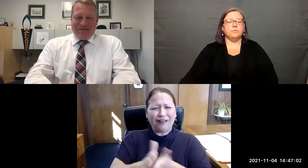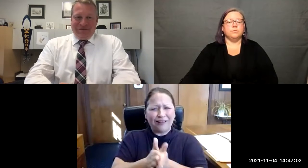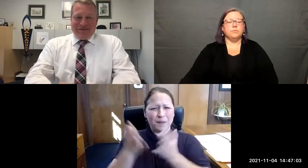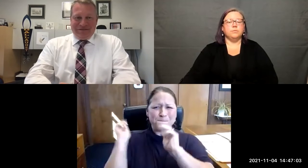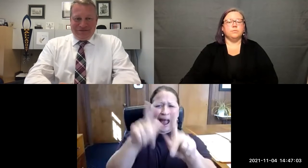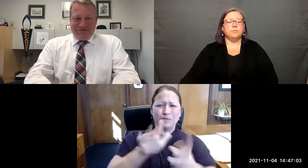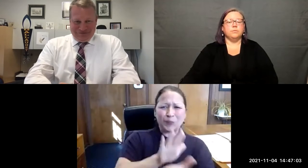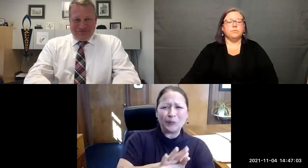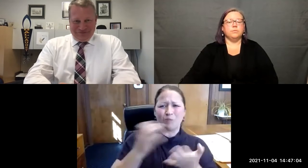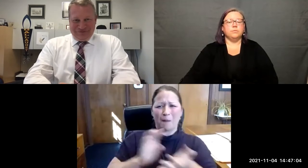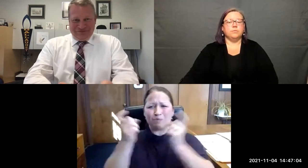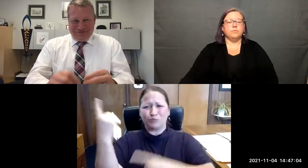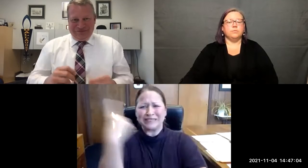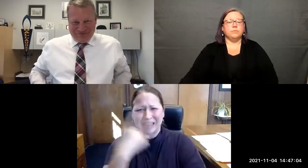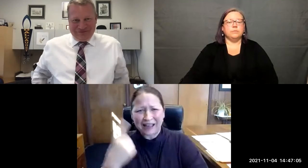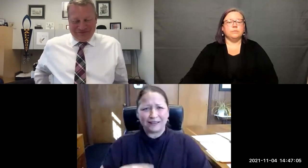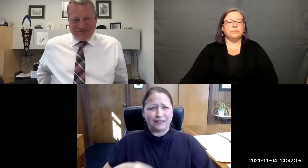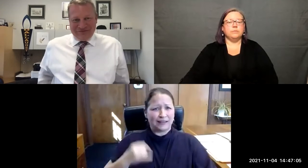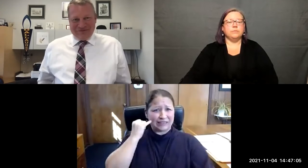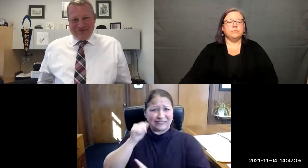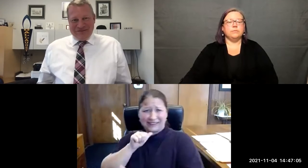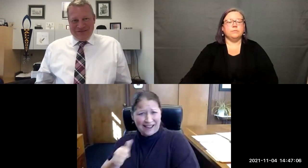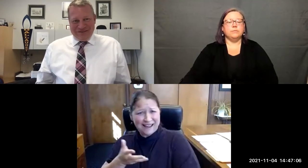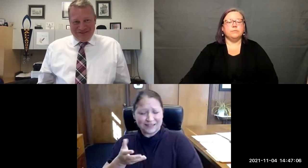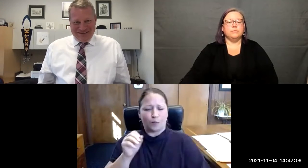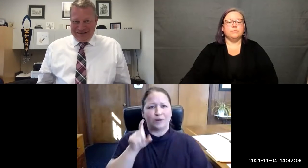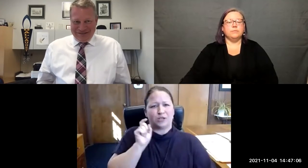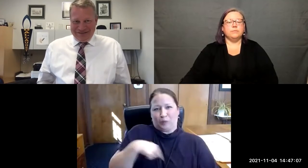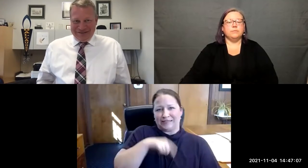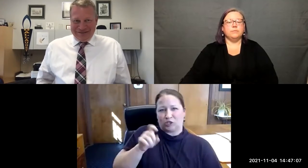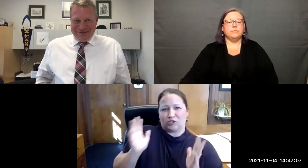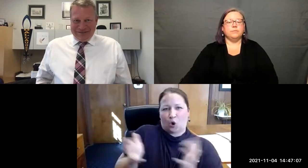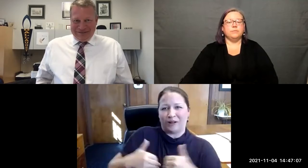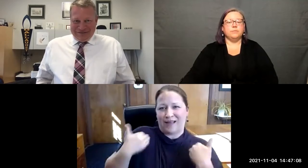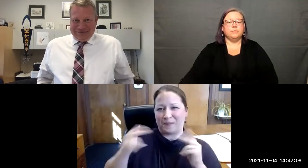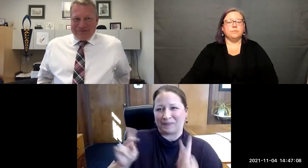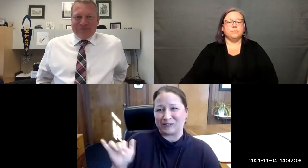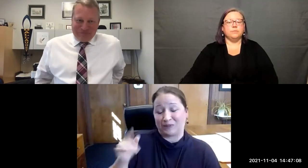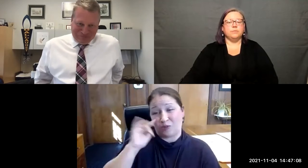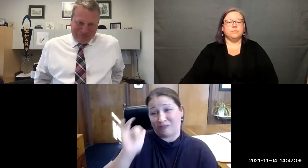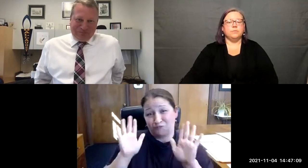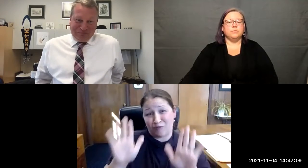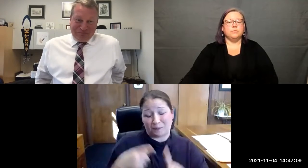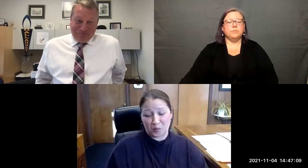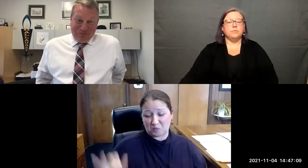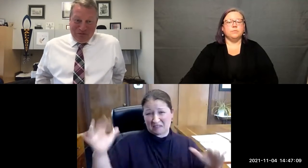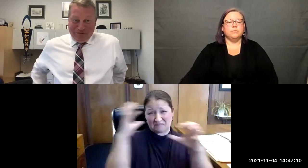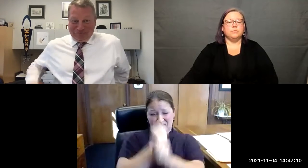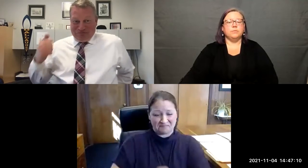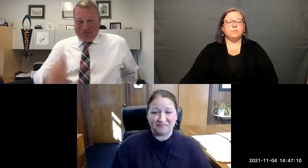So are we creating a safe space for them to be back in school? Yes, safety is important in terms of the environment the last couple of years, but are we talking with them too about what's going on? I think that